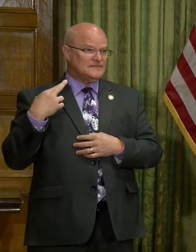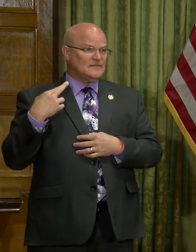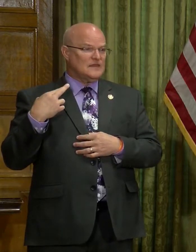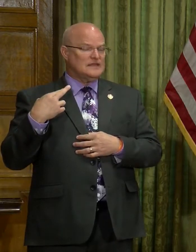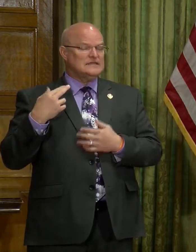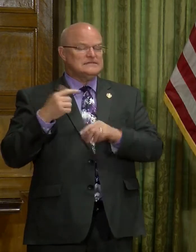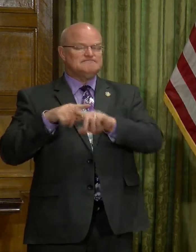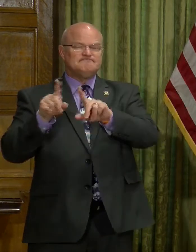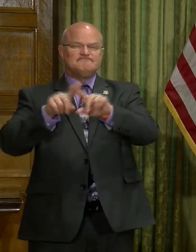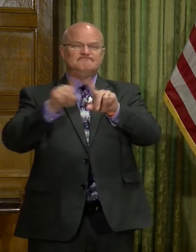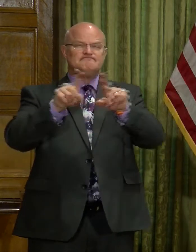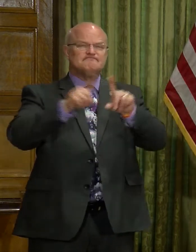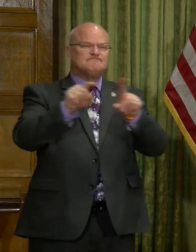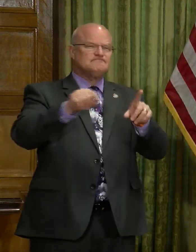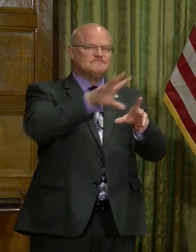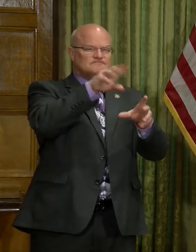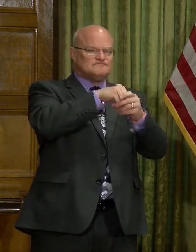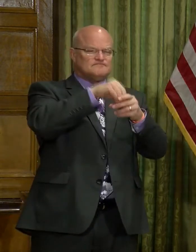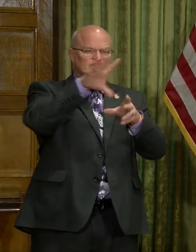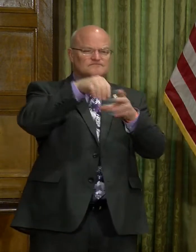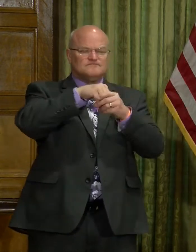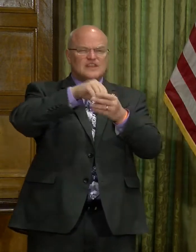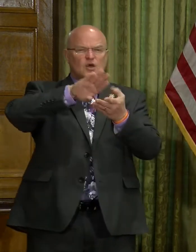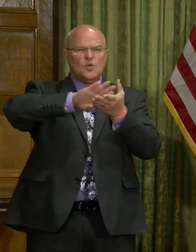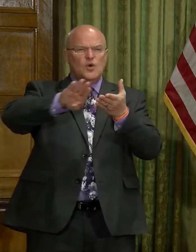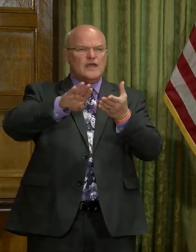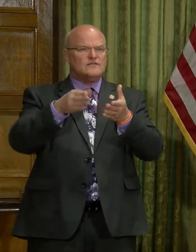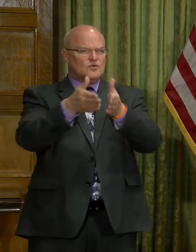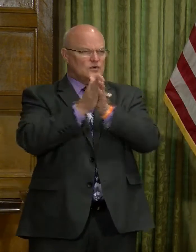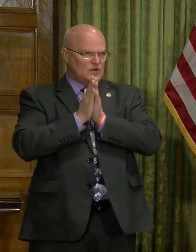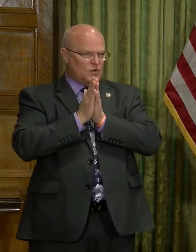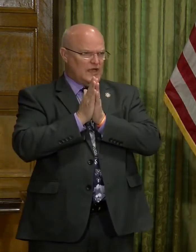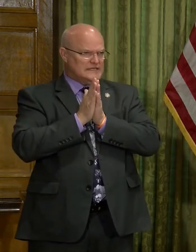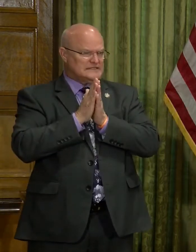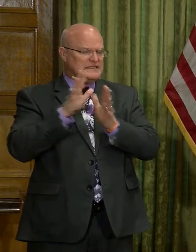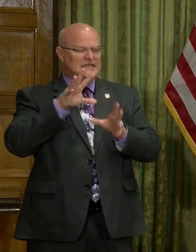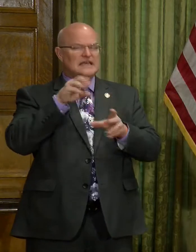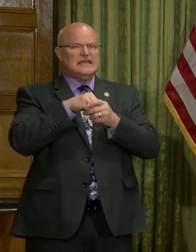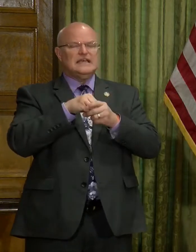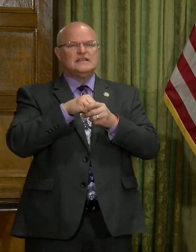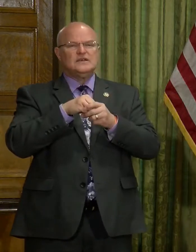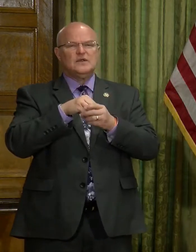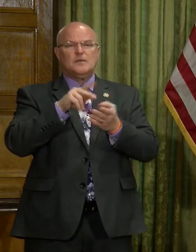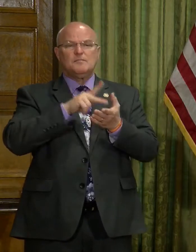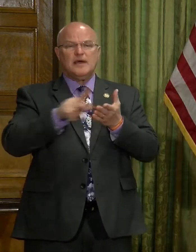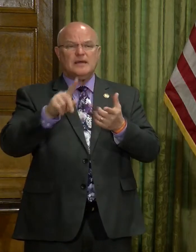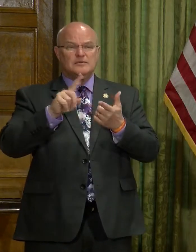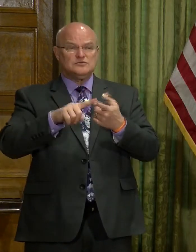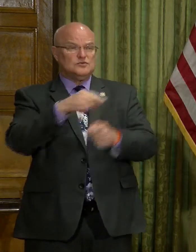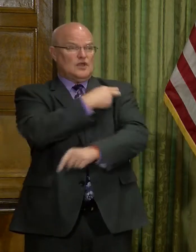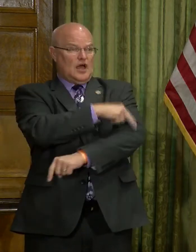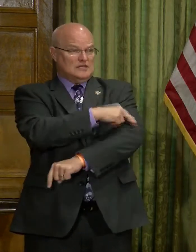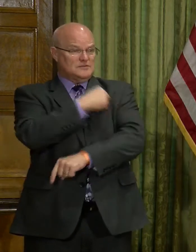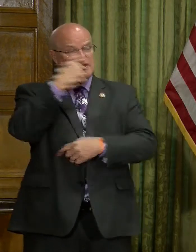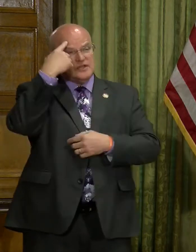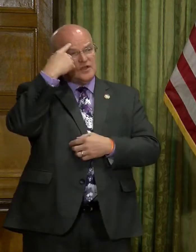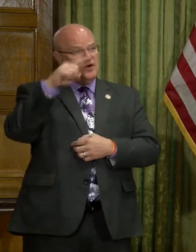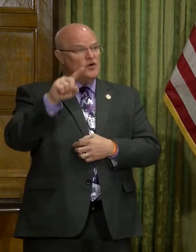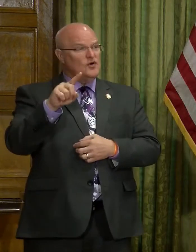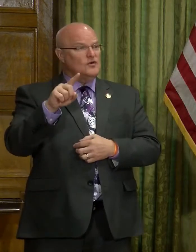were a number of different parts of that waiver request, as you recall, including payments to hospitals for